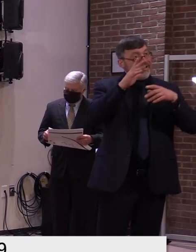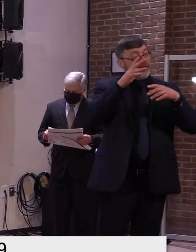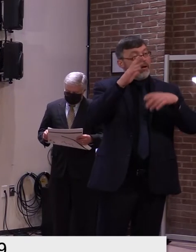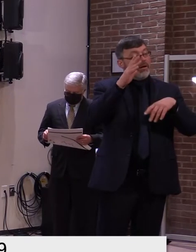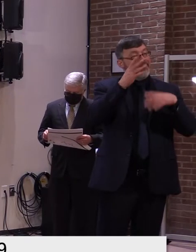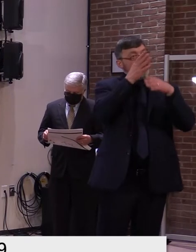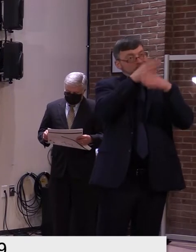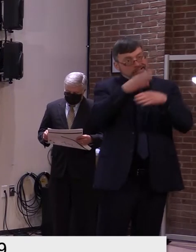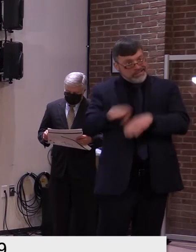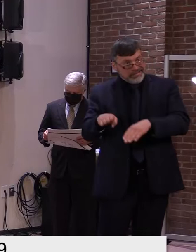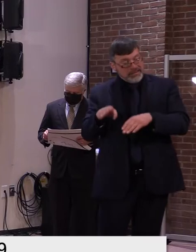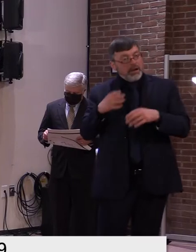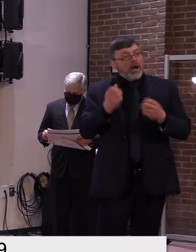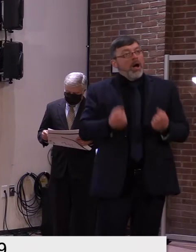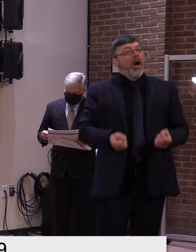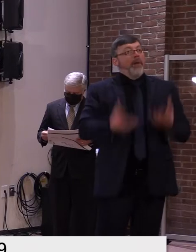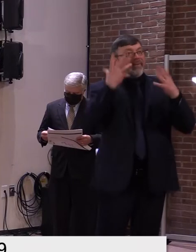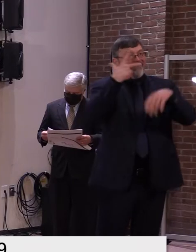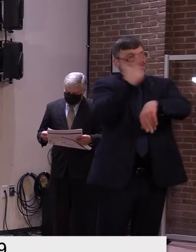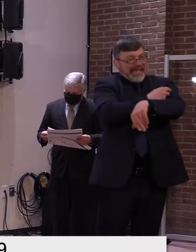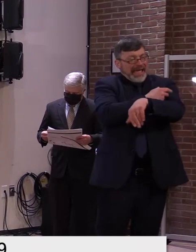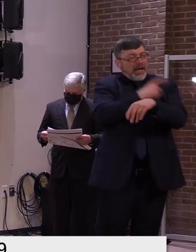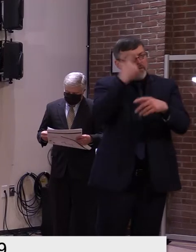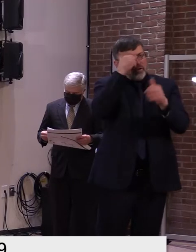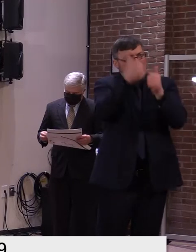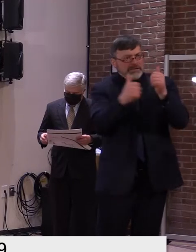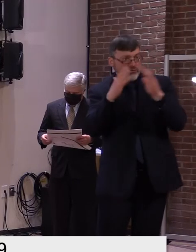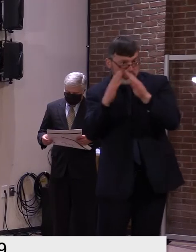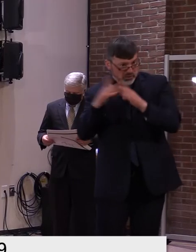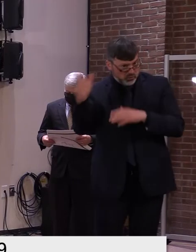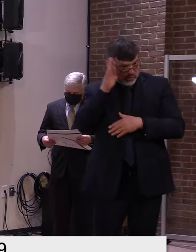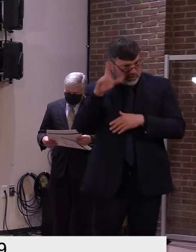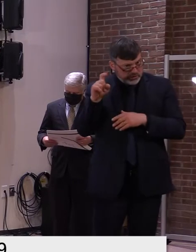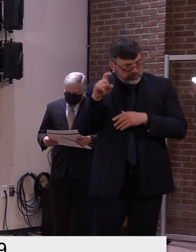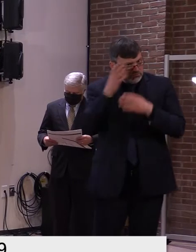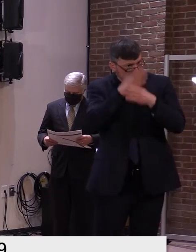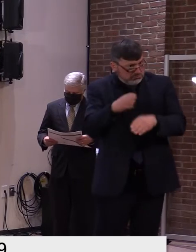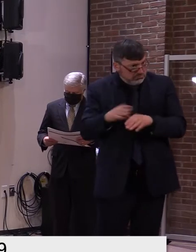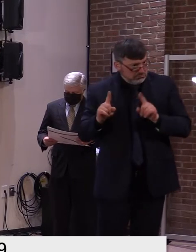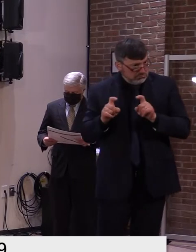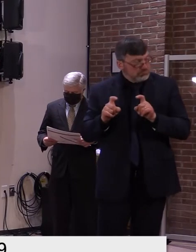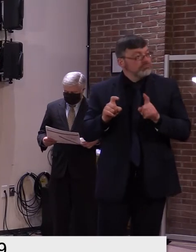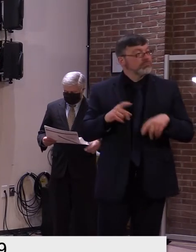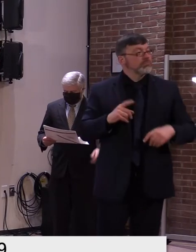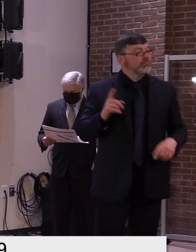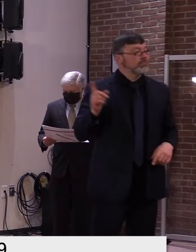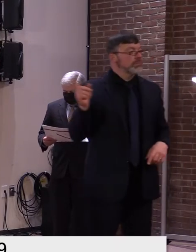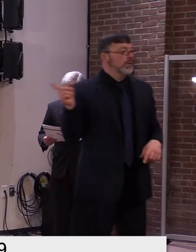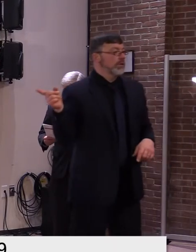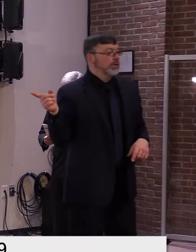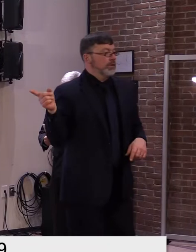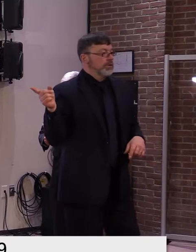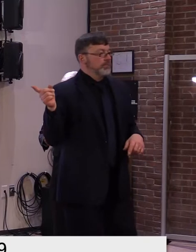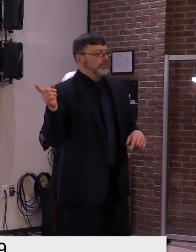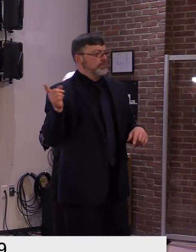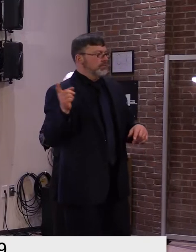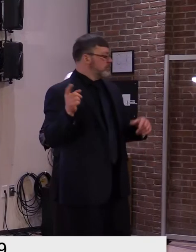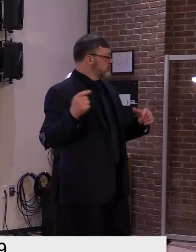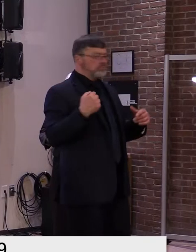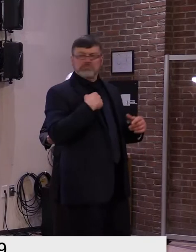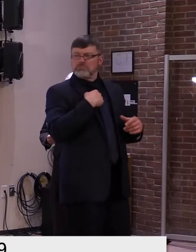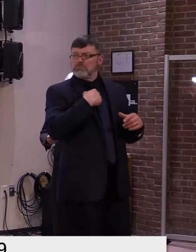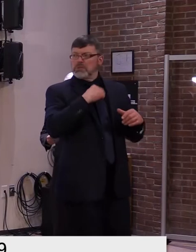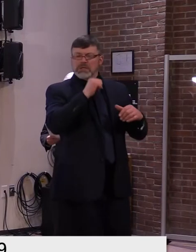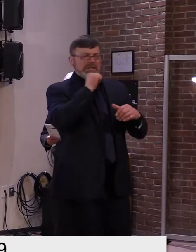it's a combination of both. I think making sure that people see the benefits of receiving a